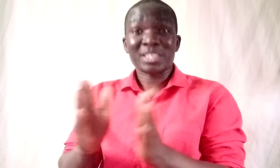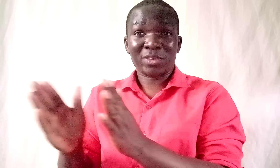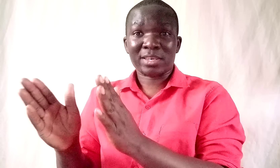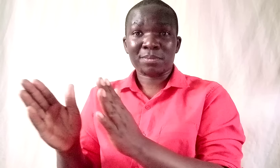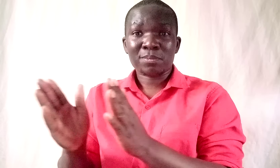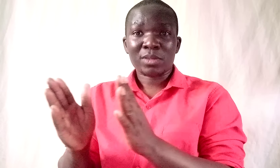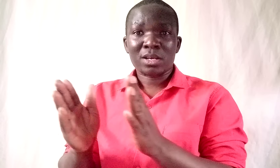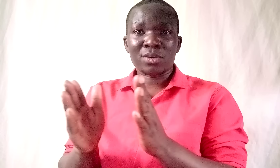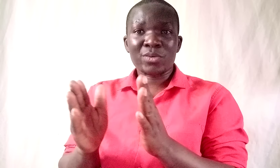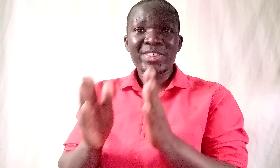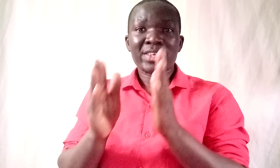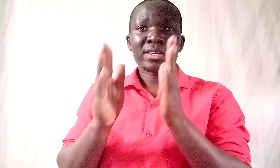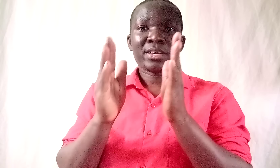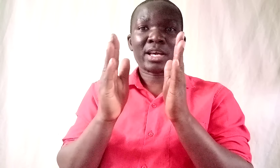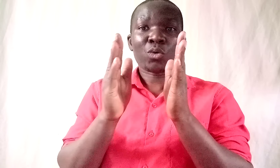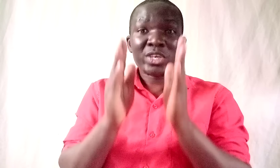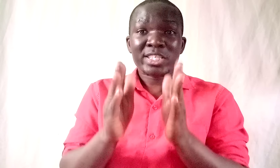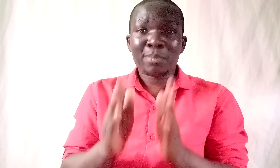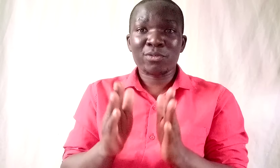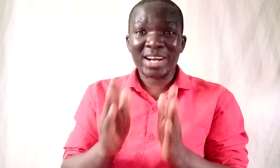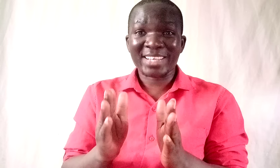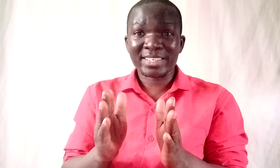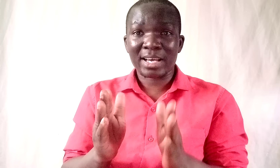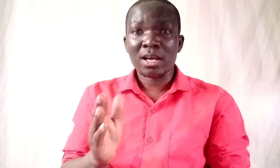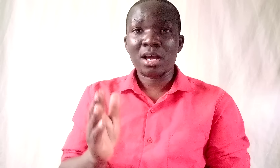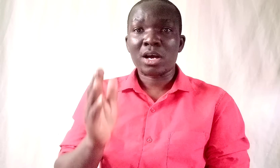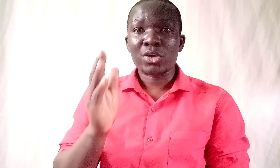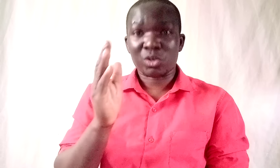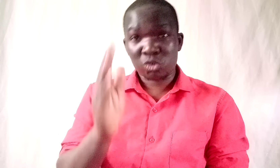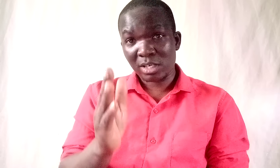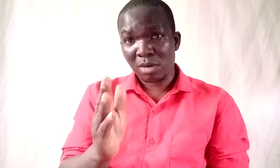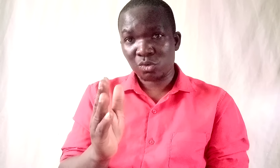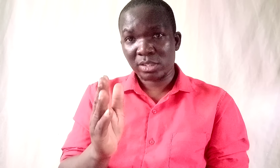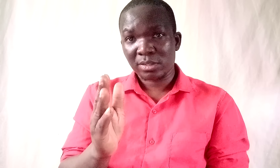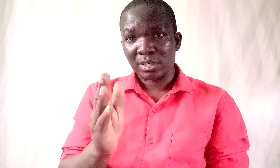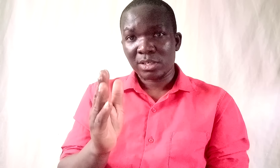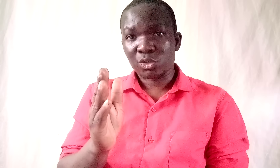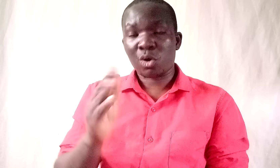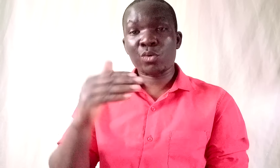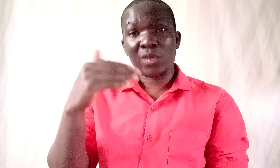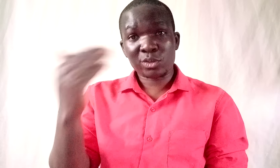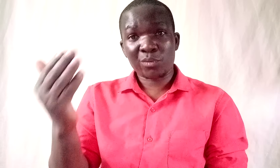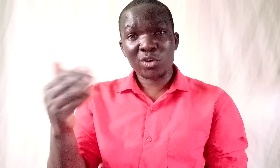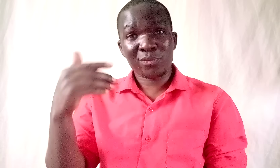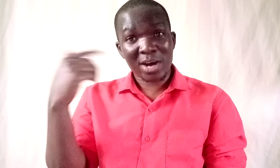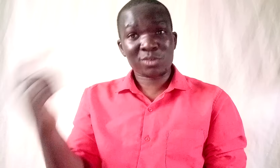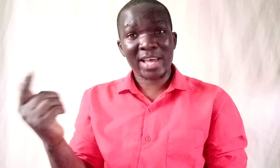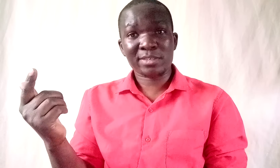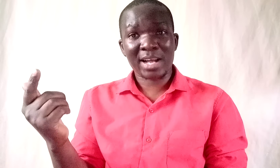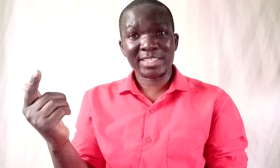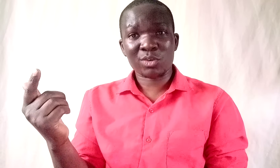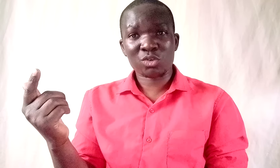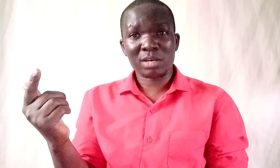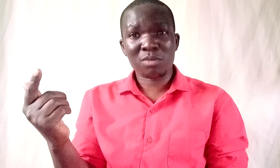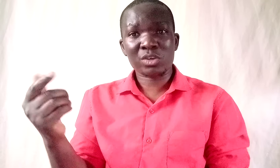specific with which type of cancer you are talking about. So you first of all refer to that cancer you are talking about,